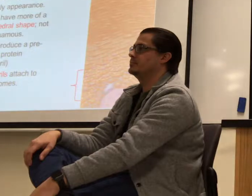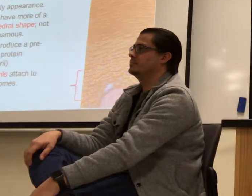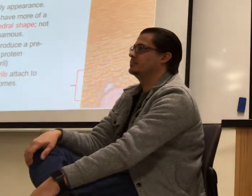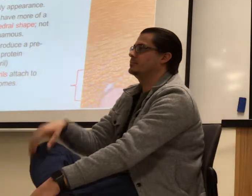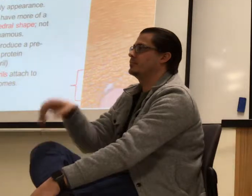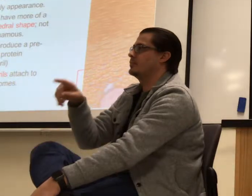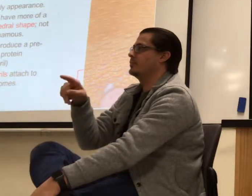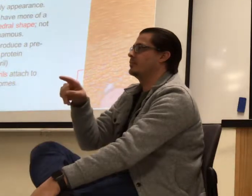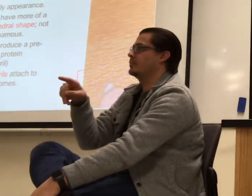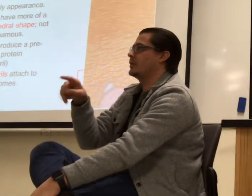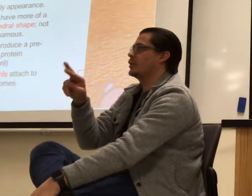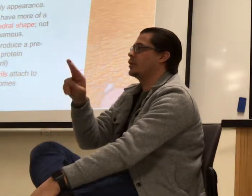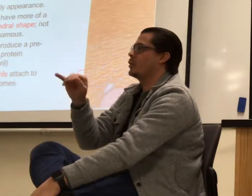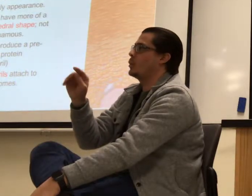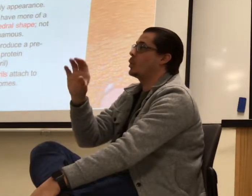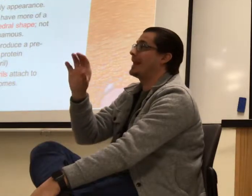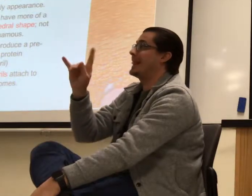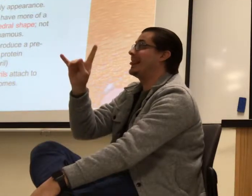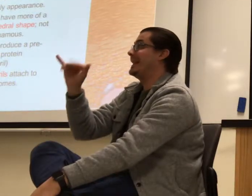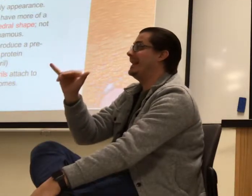Prickly.